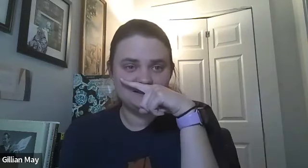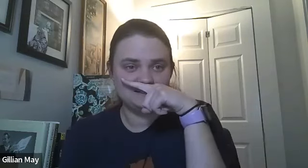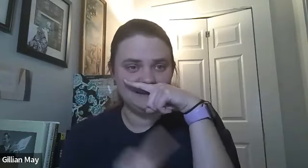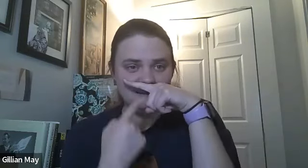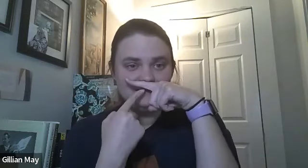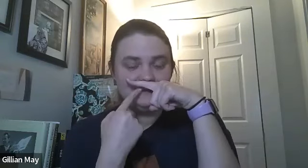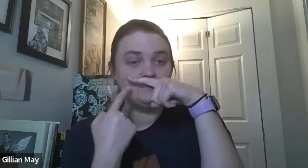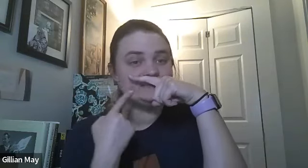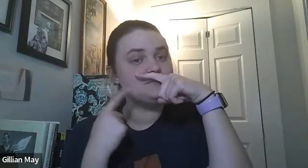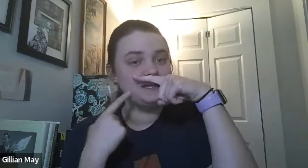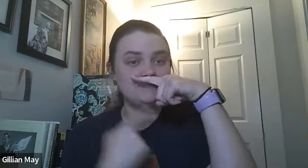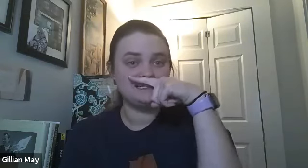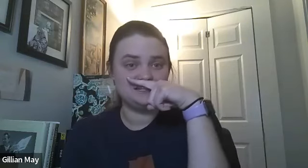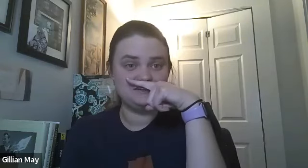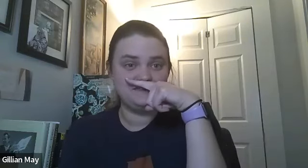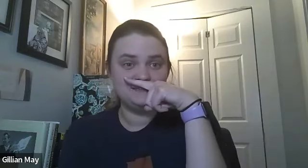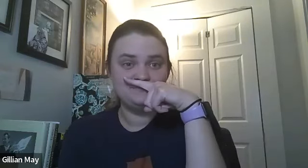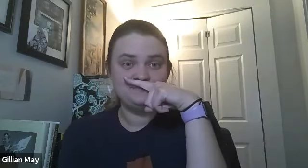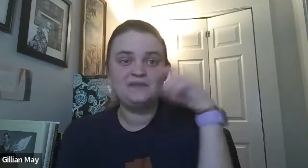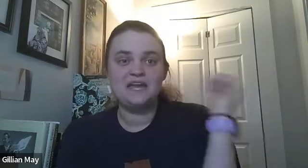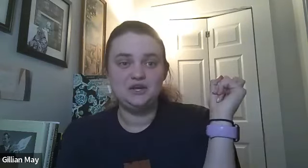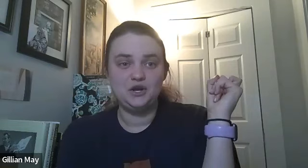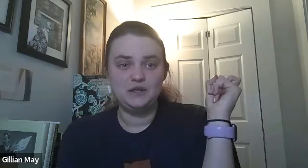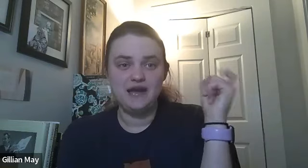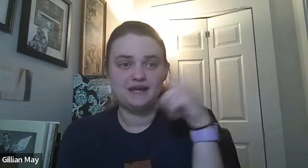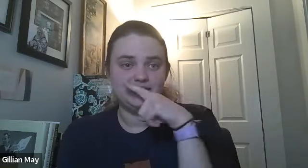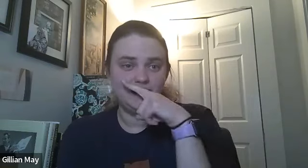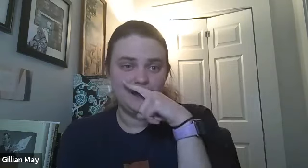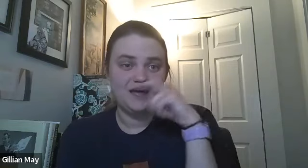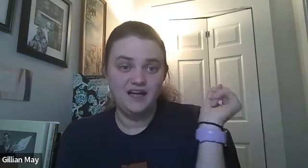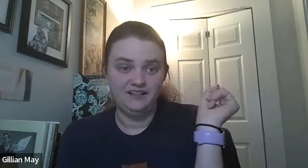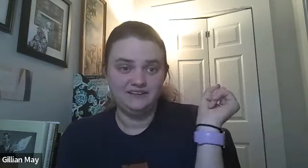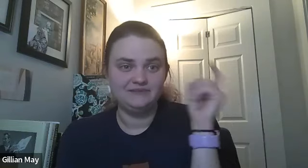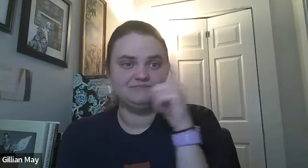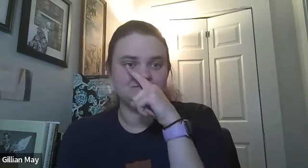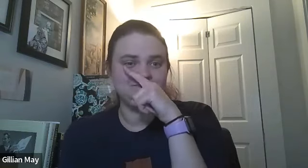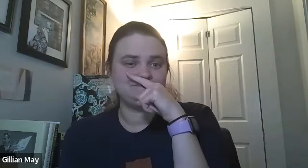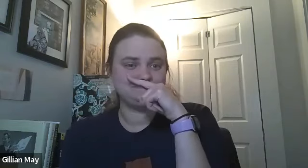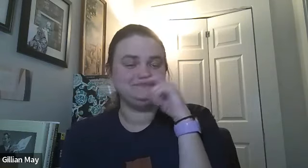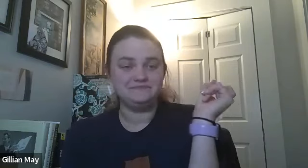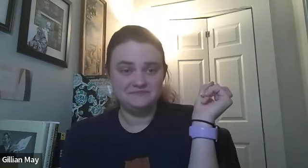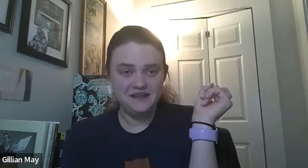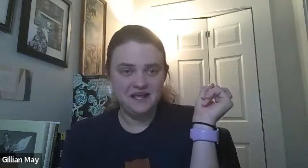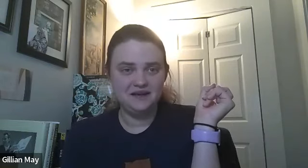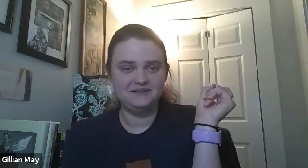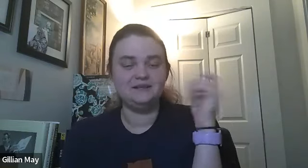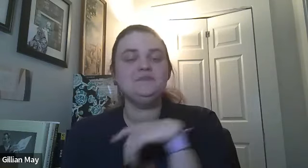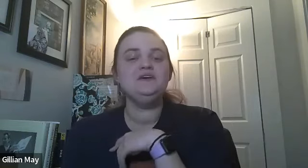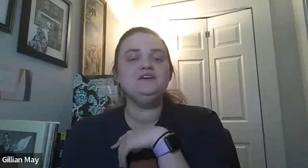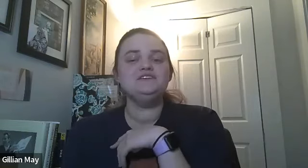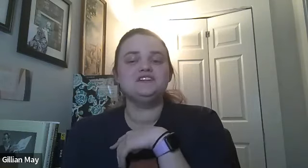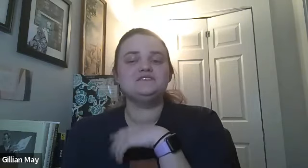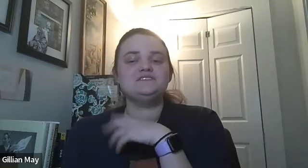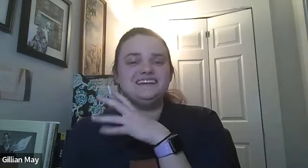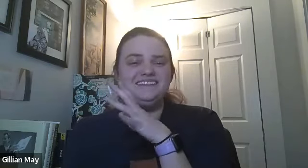your, like almost like you're putting a mustache on your face, and you curl it back. Ugly. Ugly. So if you're saying, like,